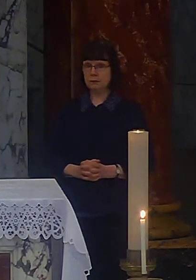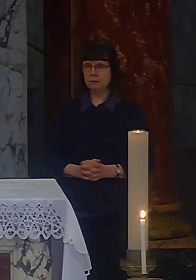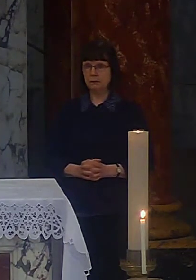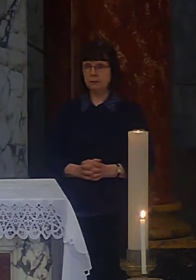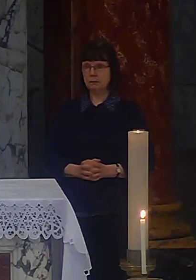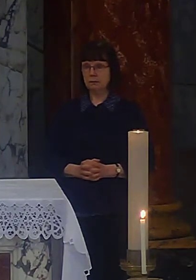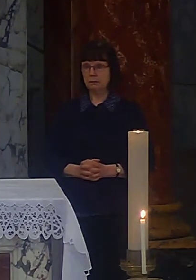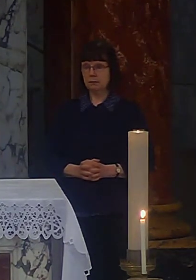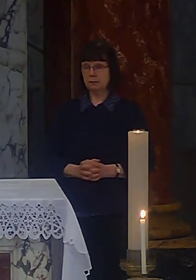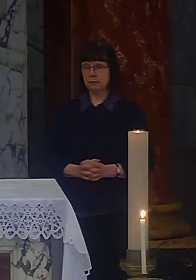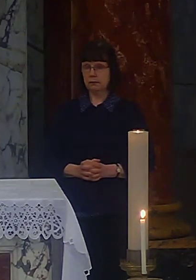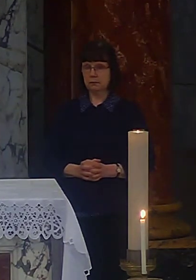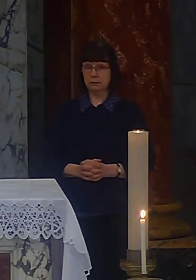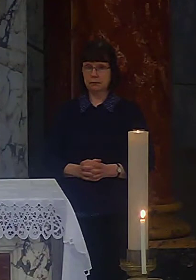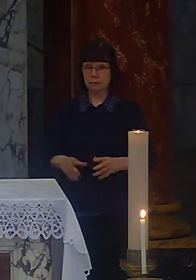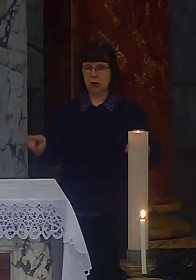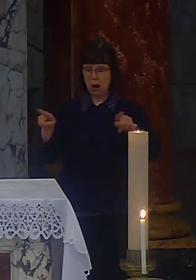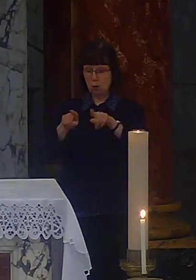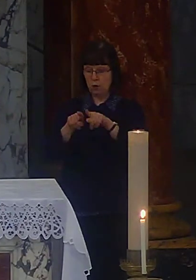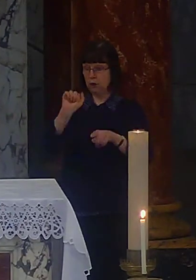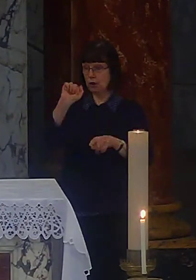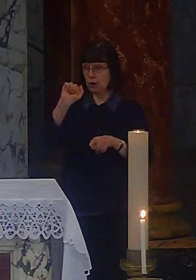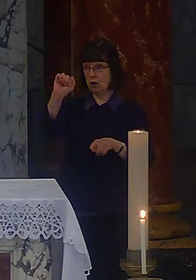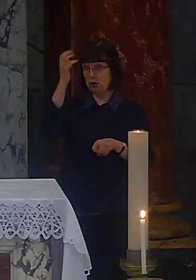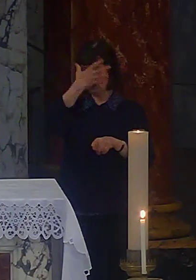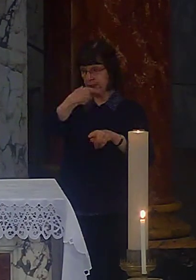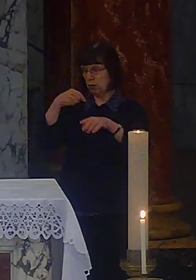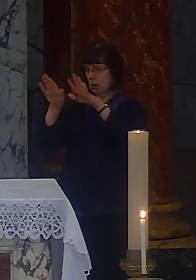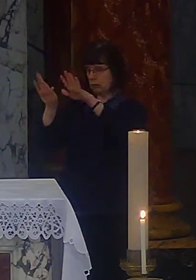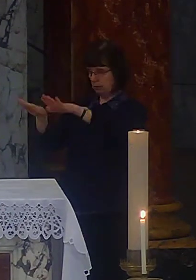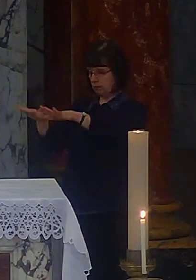The Lord be with you.